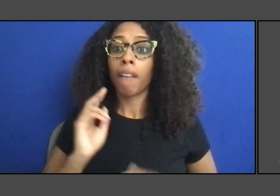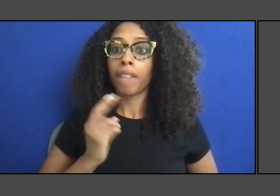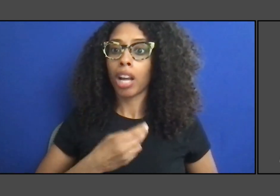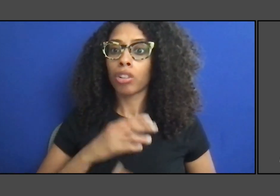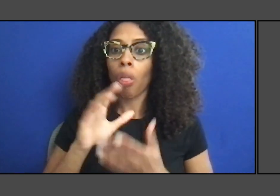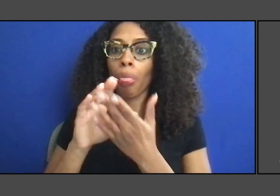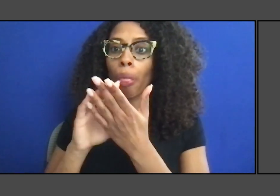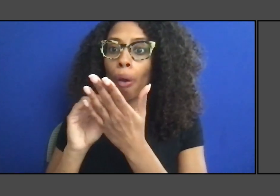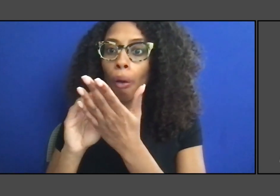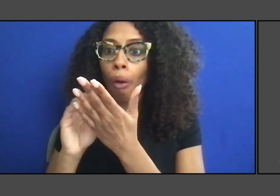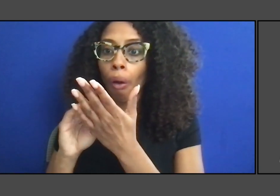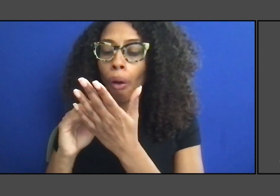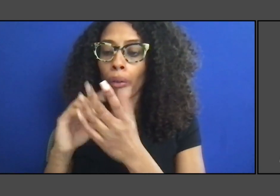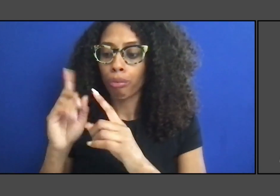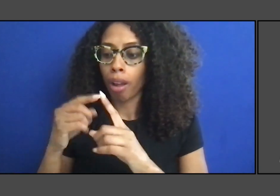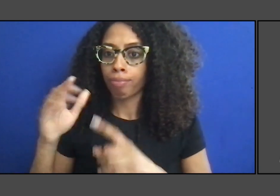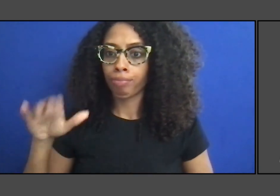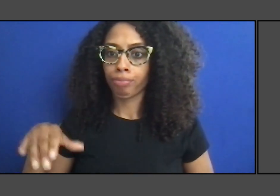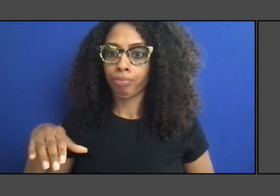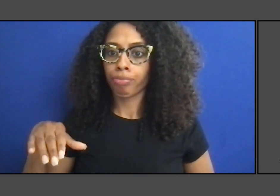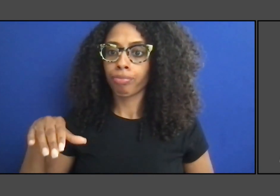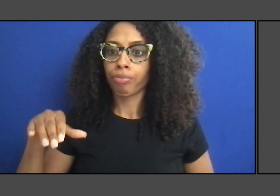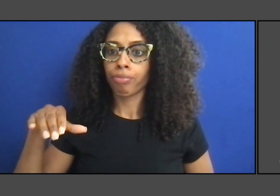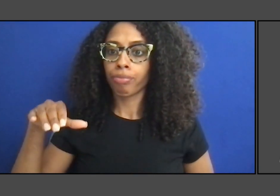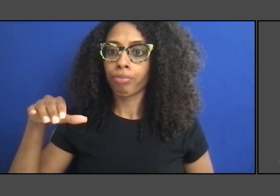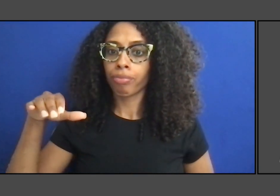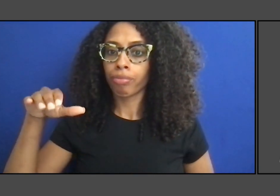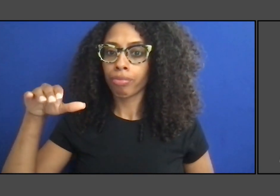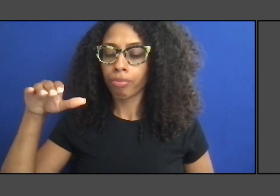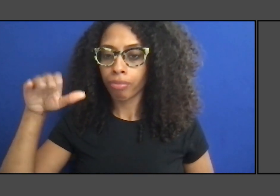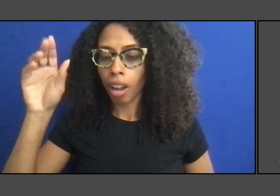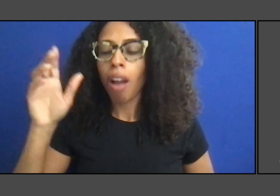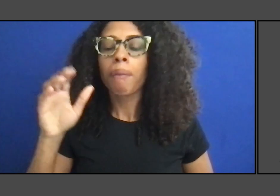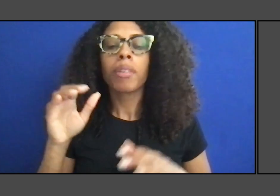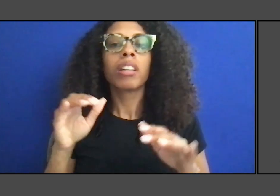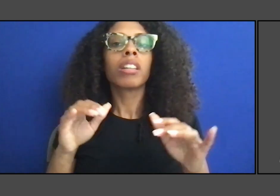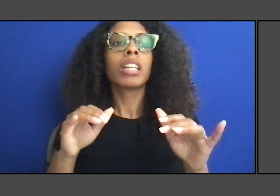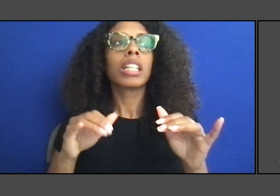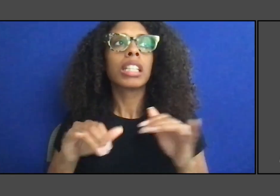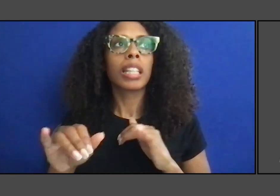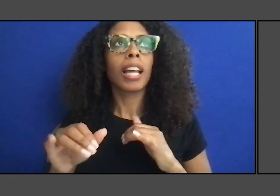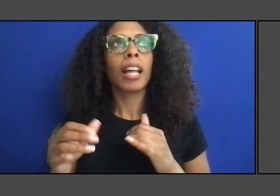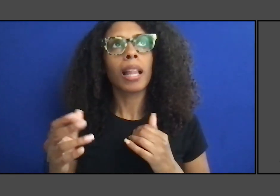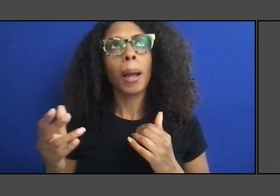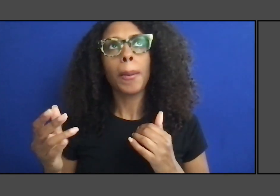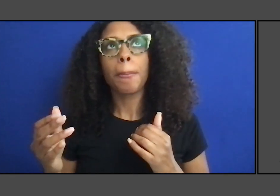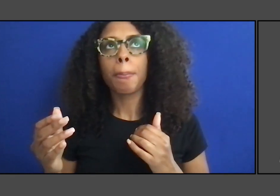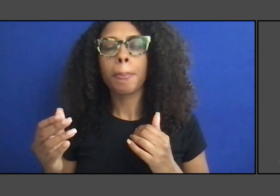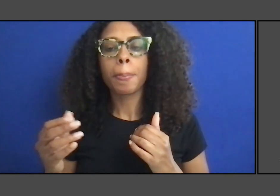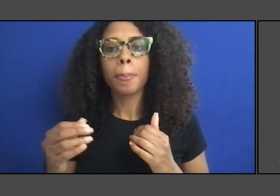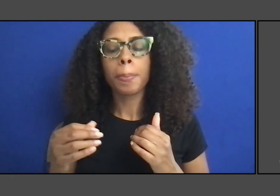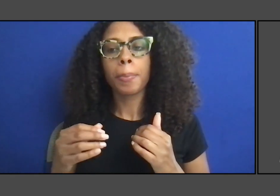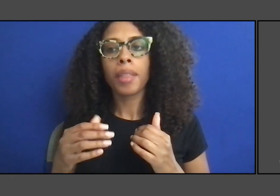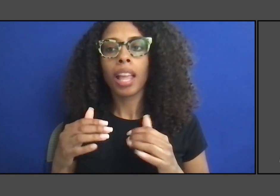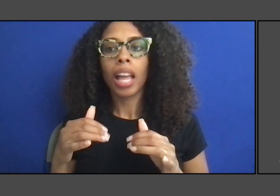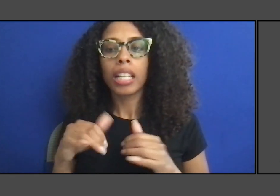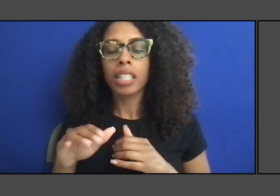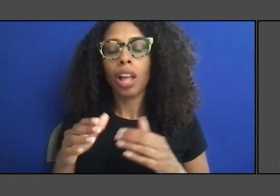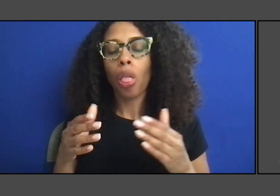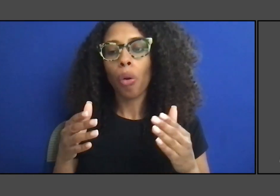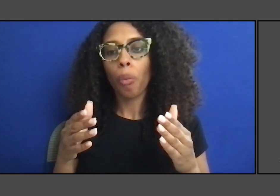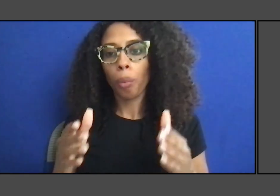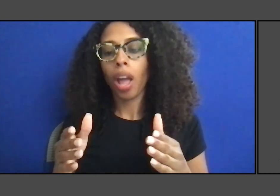right? And that still is a way that that we can